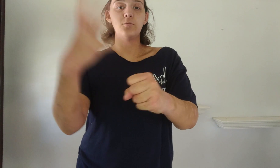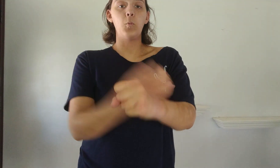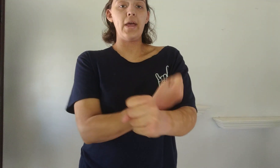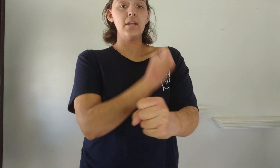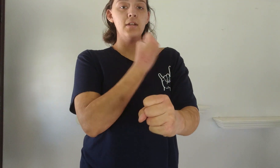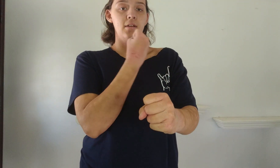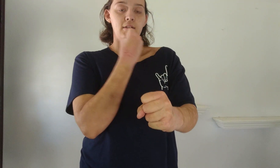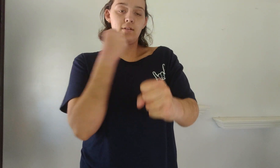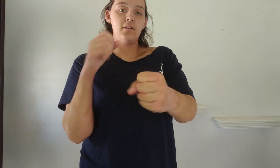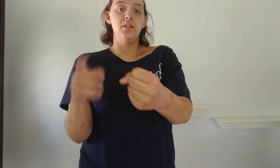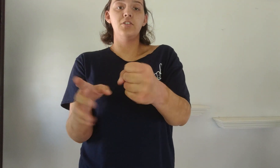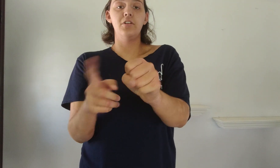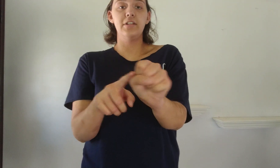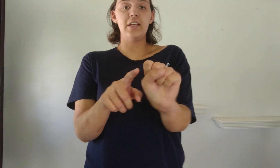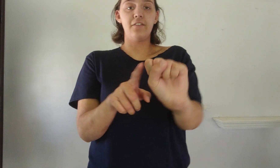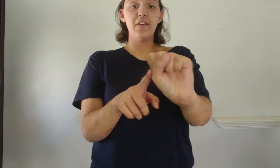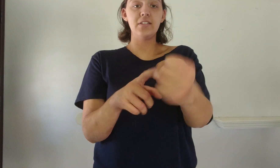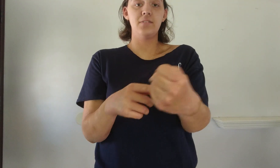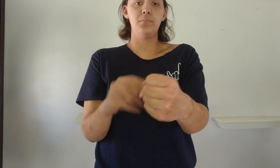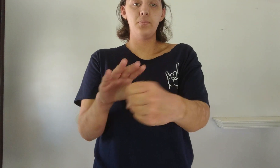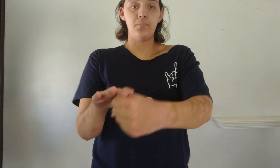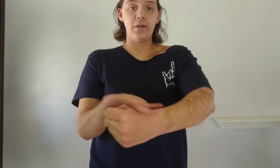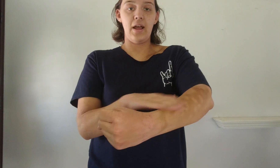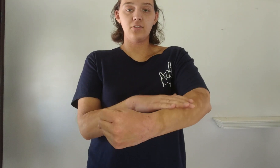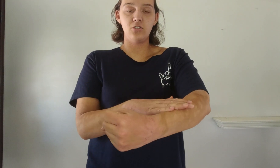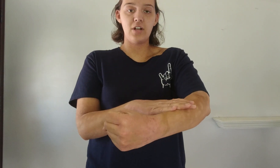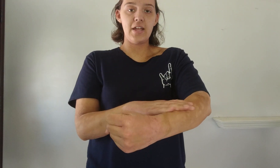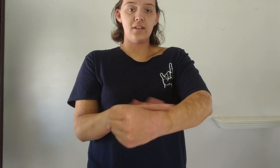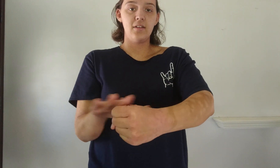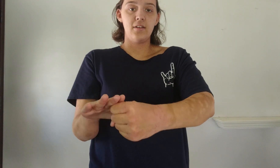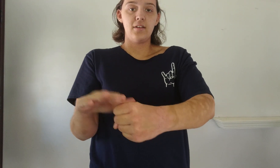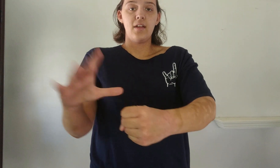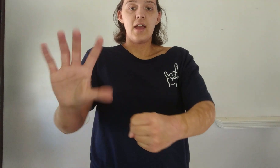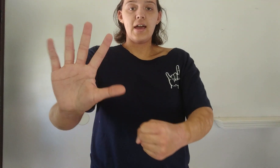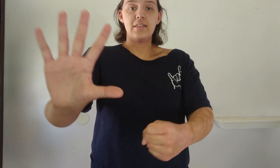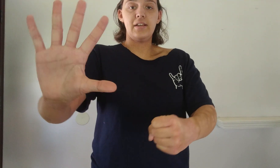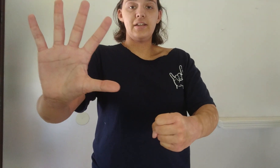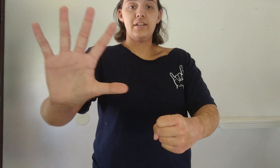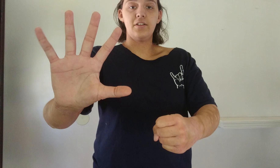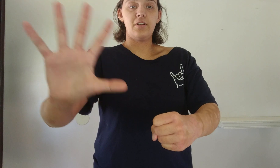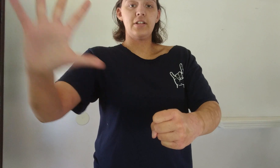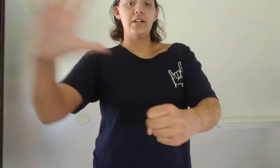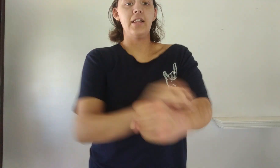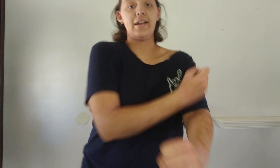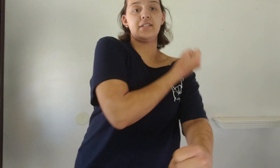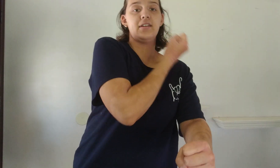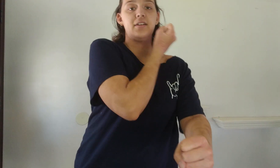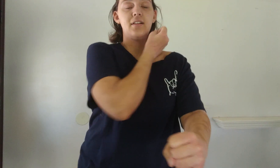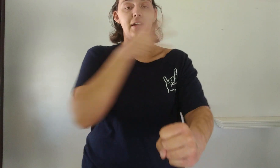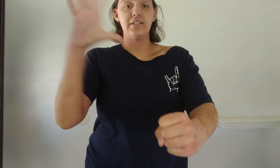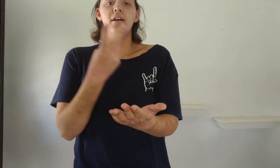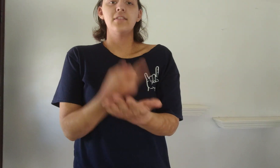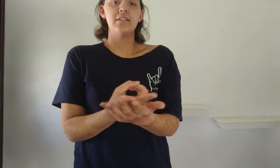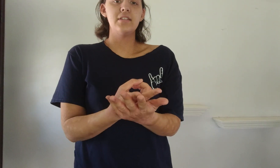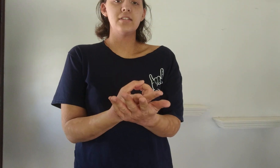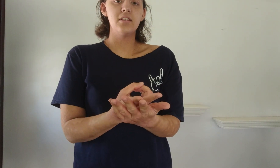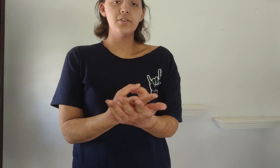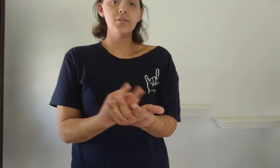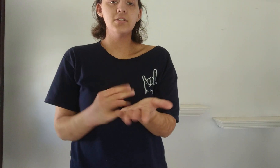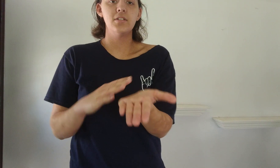win. So you're going to take a fist, put it out straight, and then you're going to collect it. This is lose. You're going